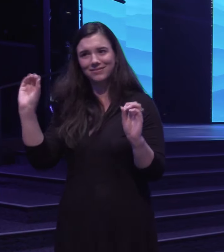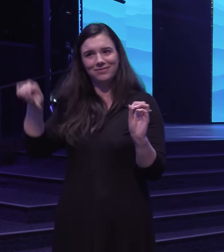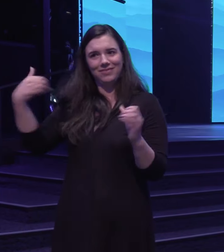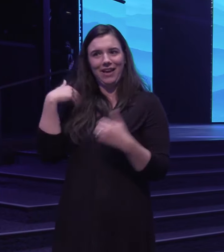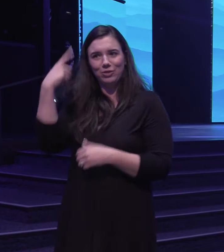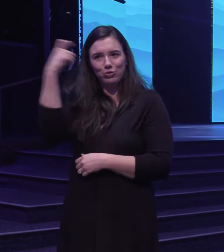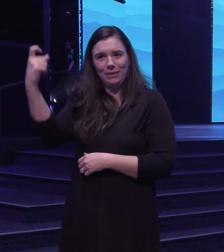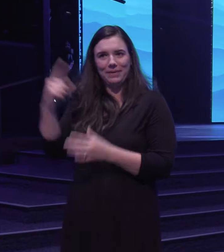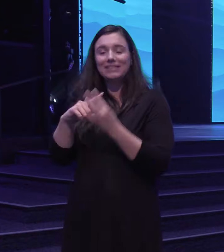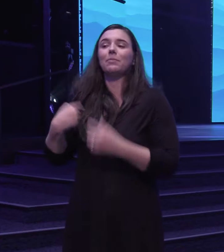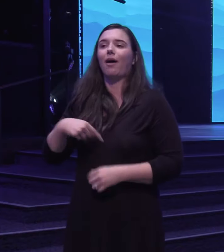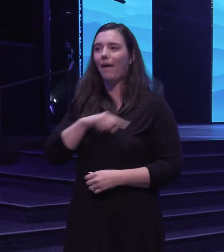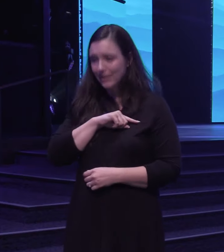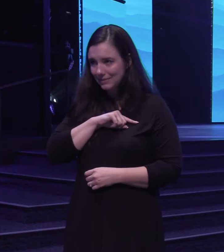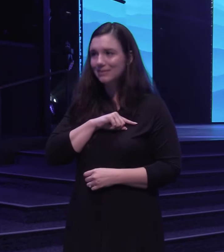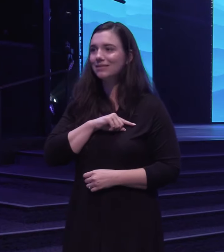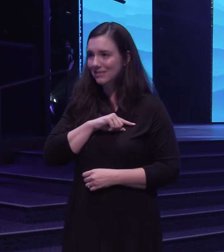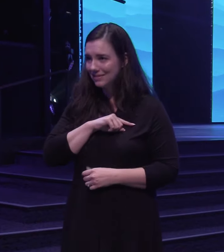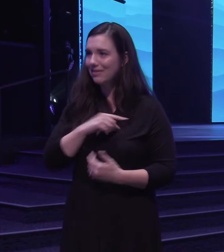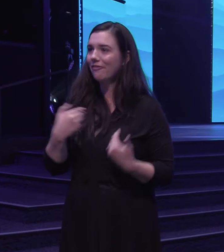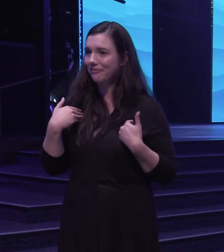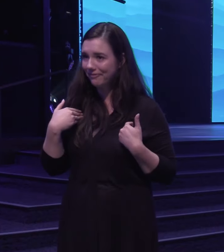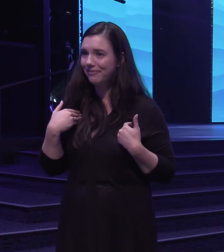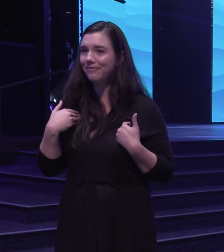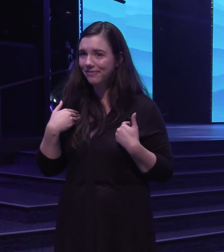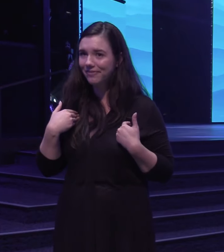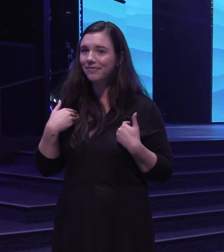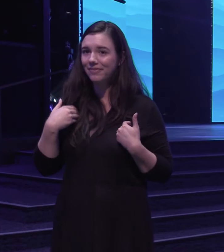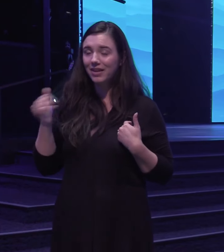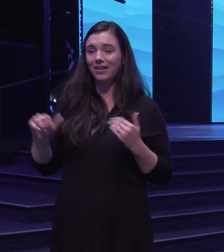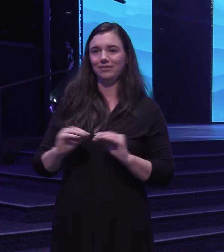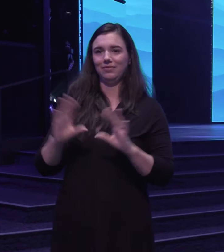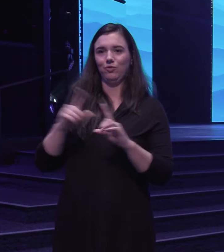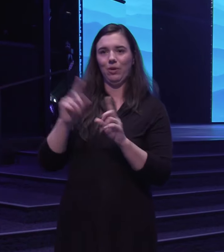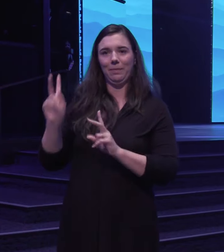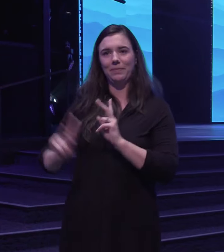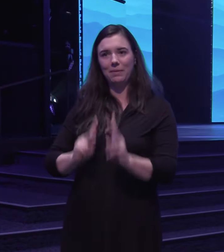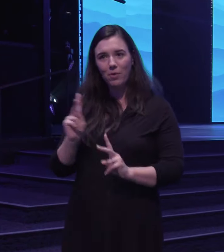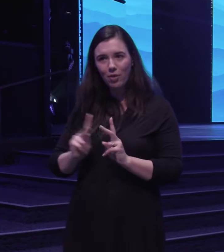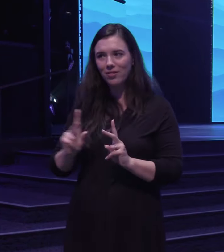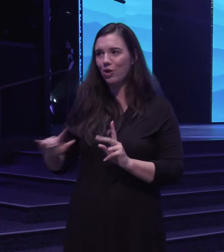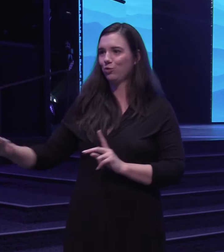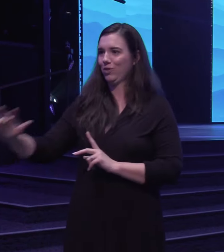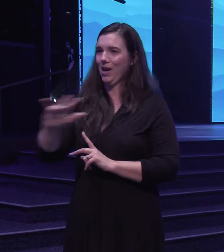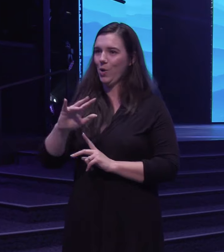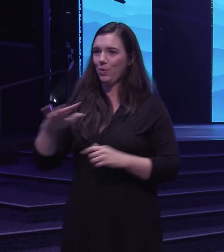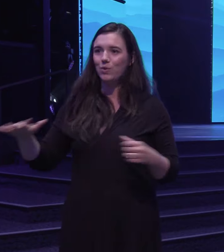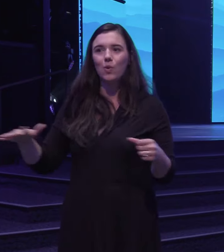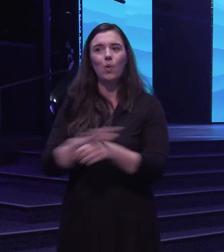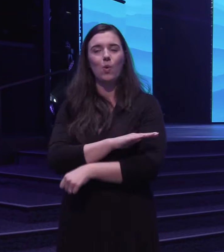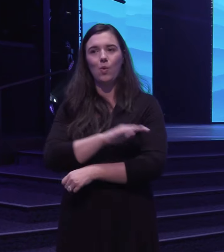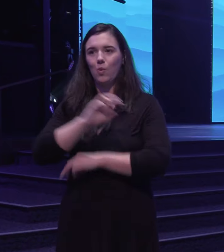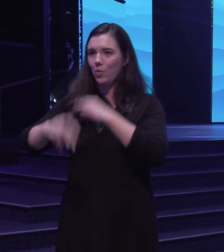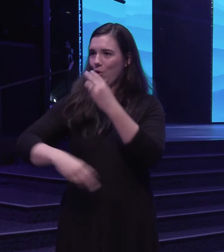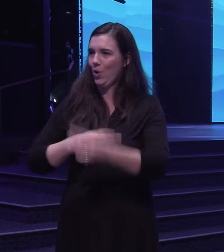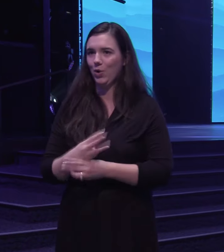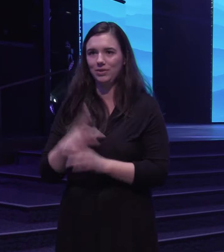dream except us. And it is known by people around the entire